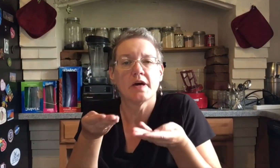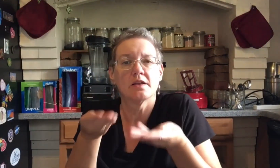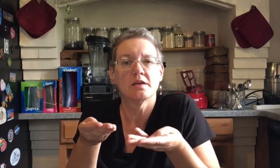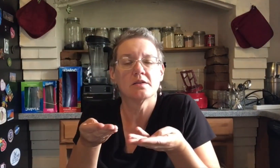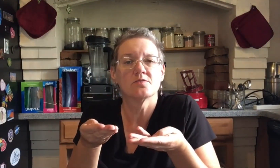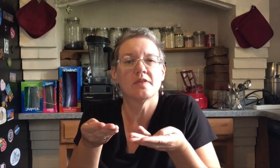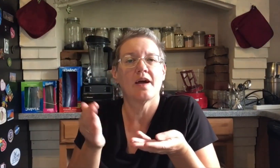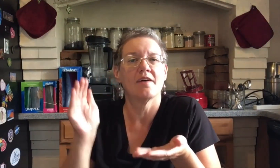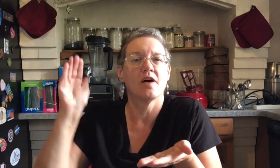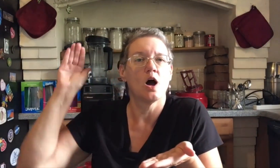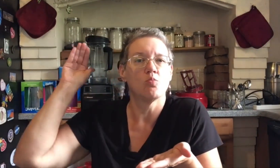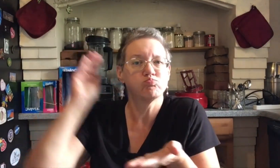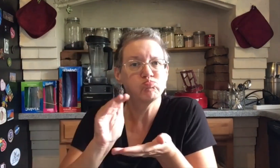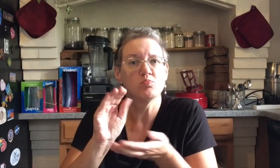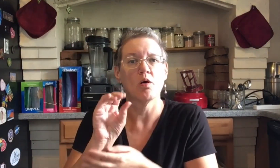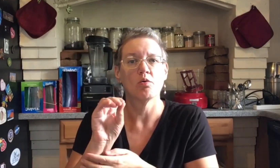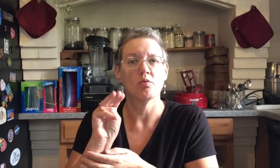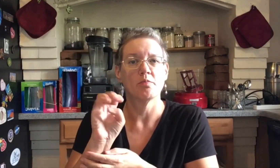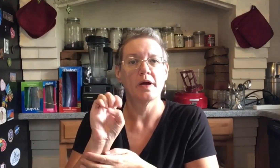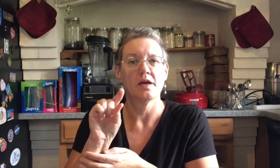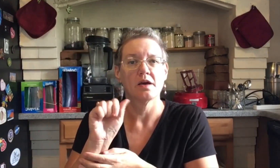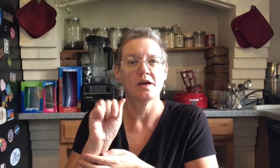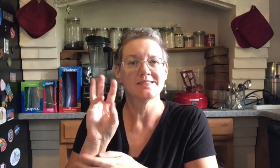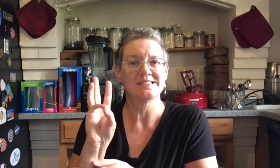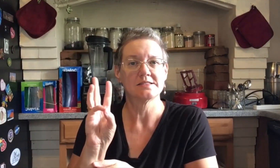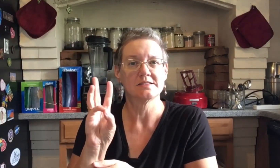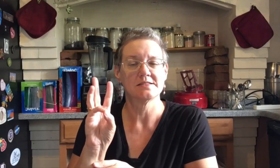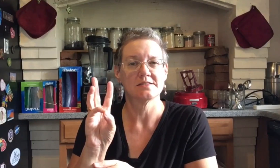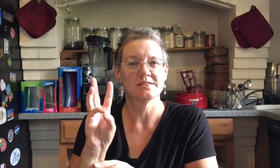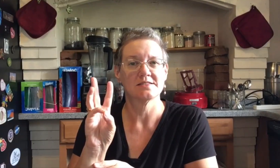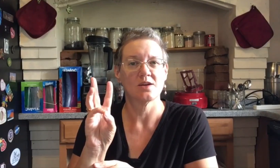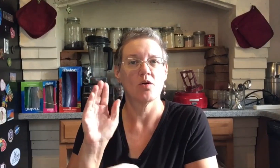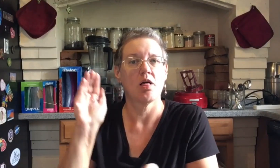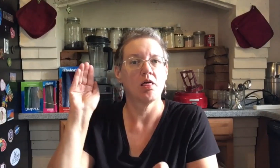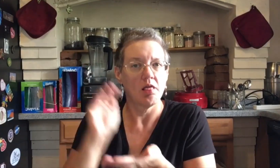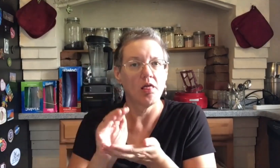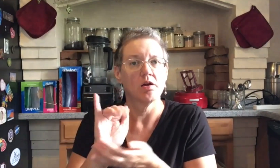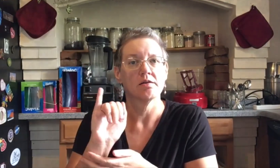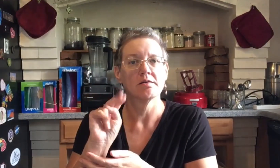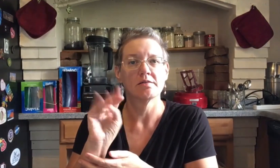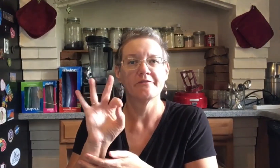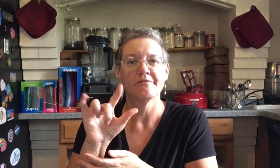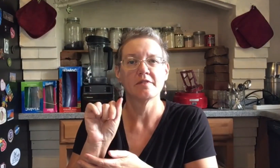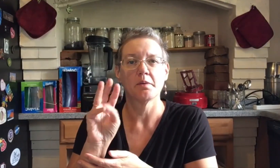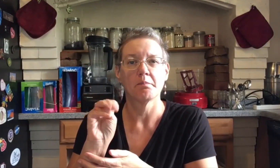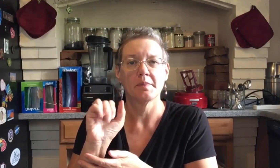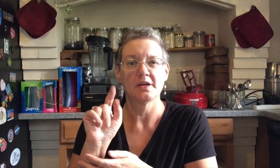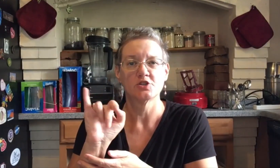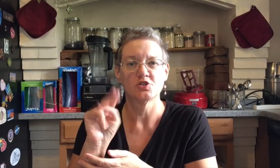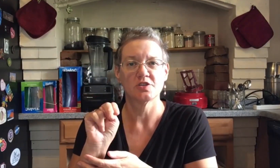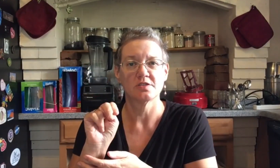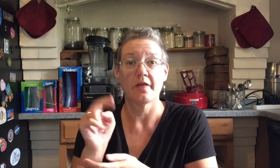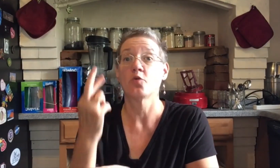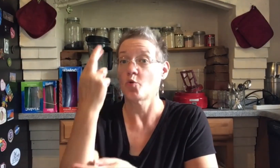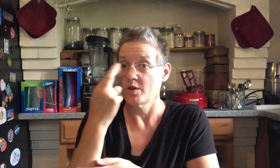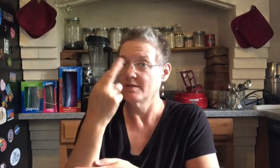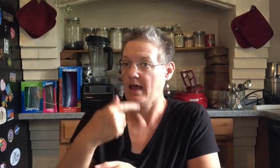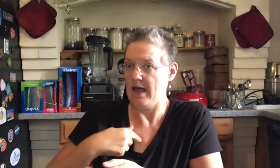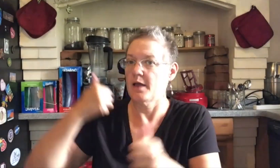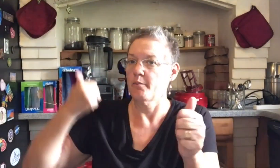These are all grass-fed, so there's less omega-6, less inflammation.